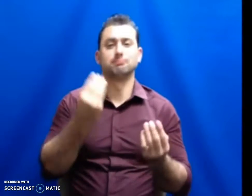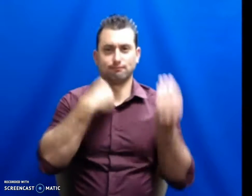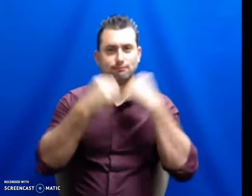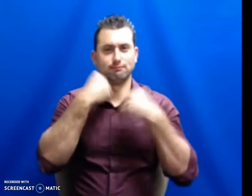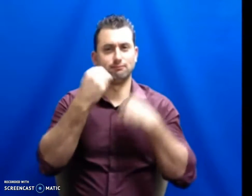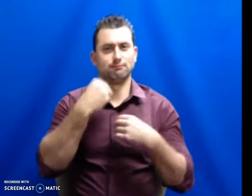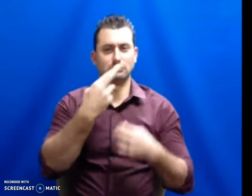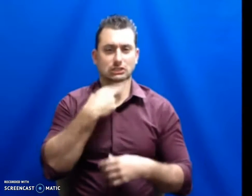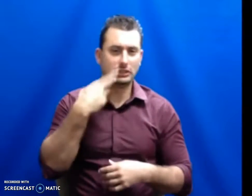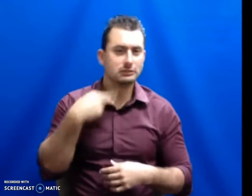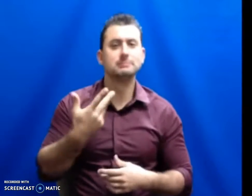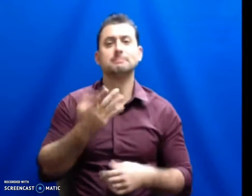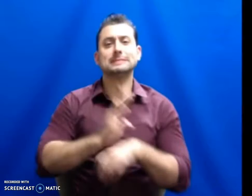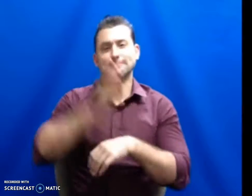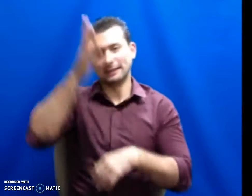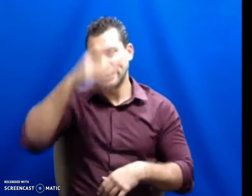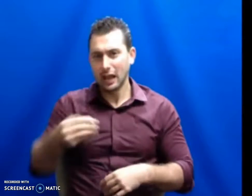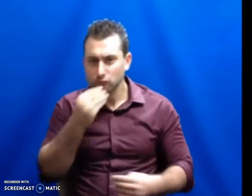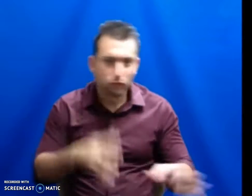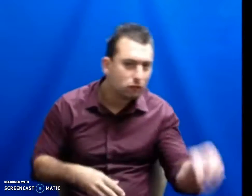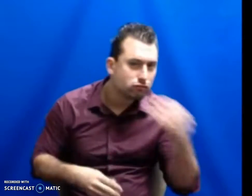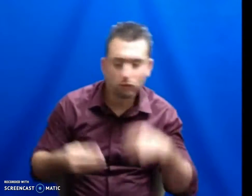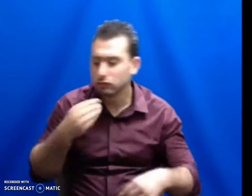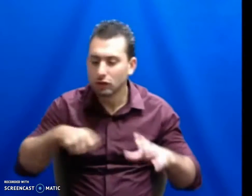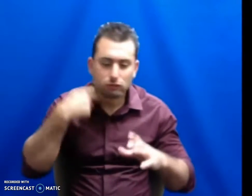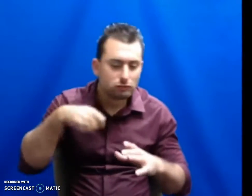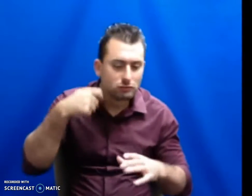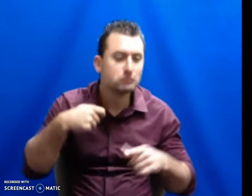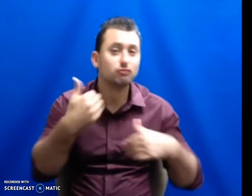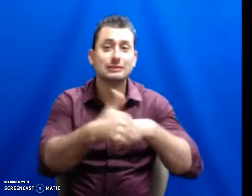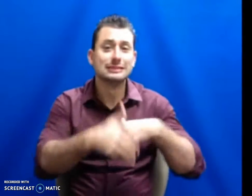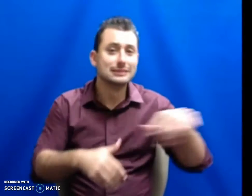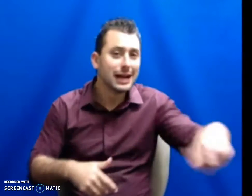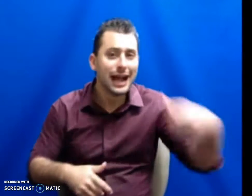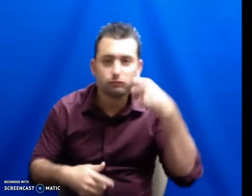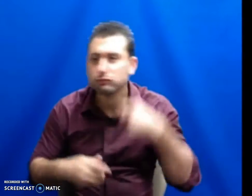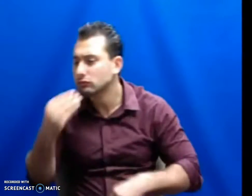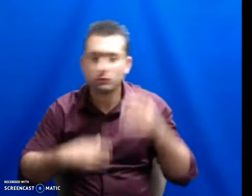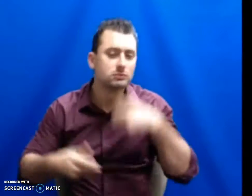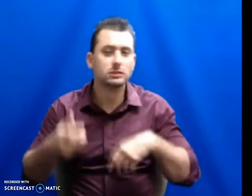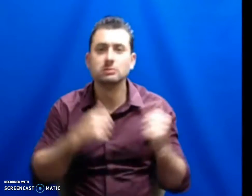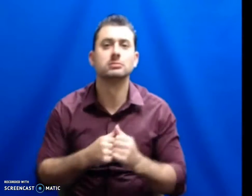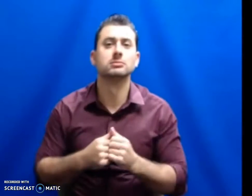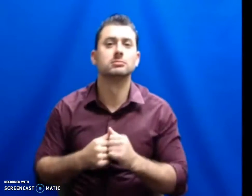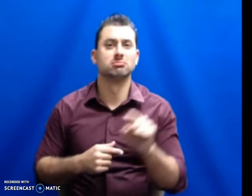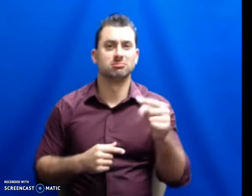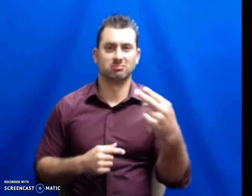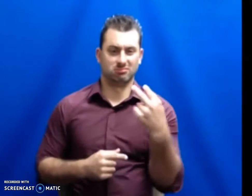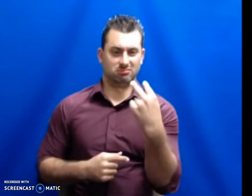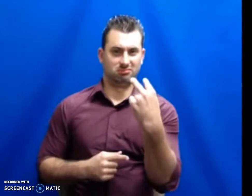advertising in the store. And it's a restaurant. So as the businessman is there, he grabs food, he's grabbing food with his hands,